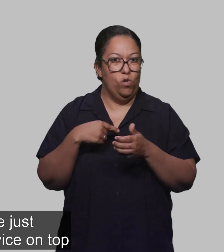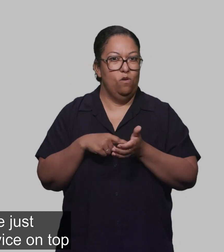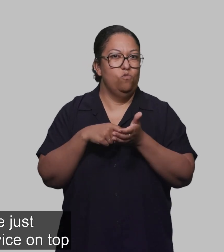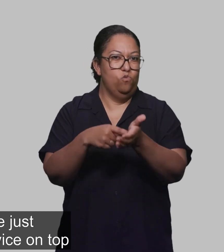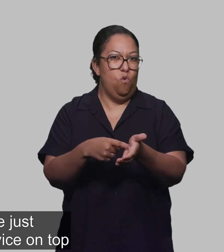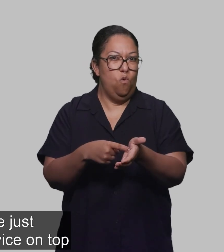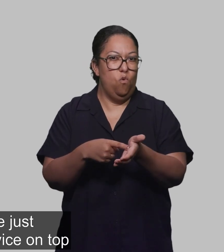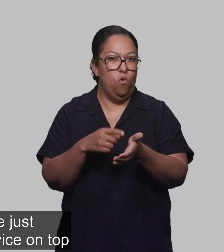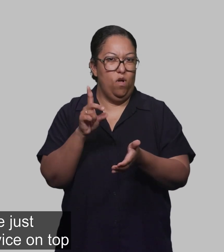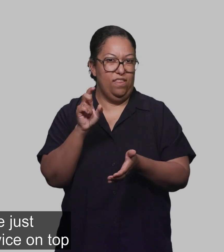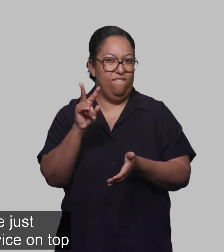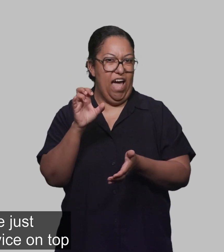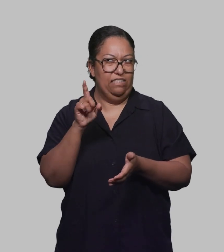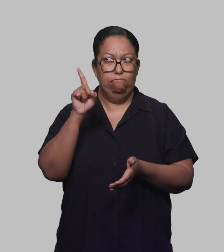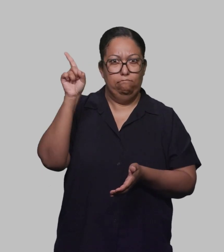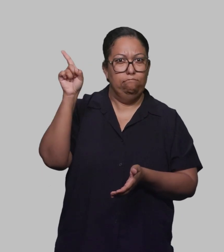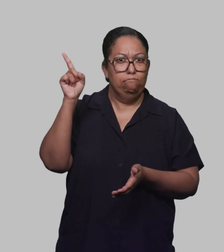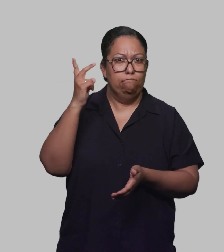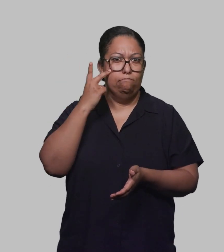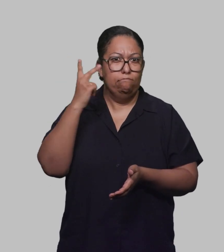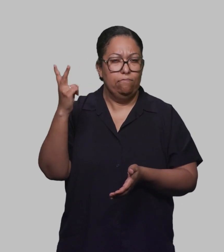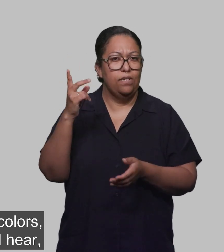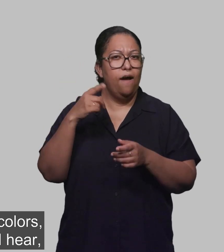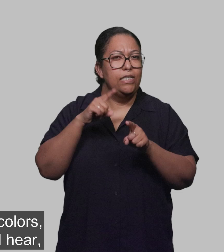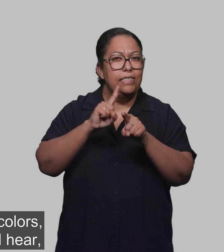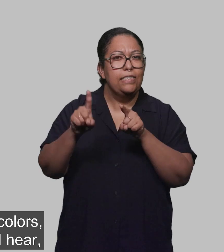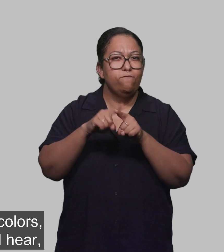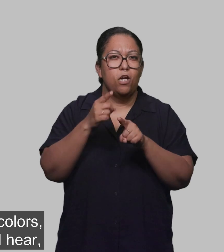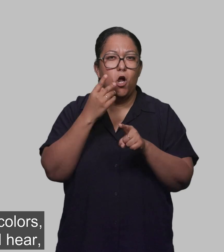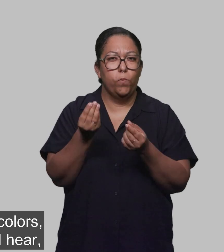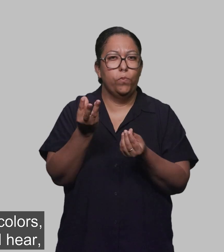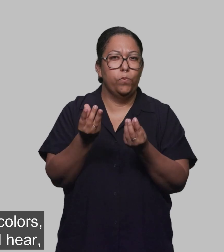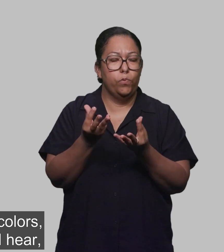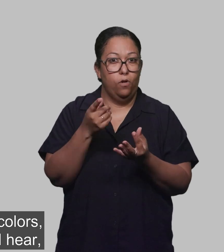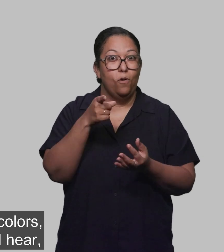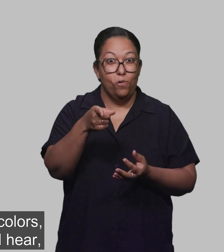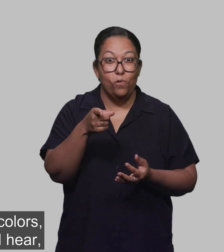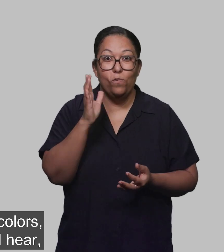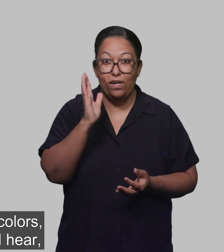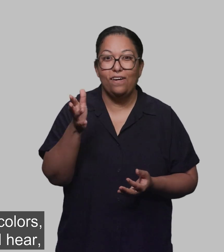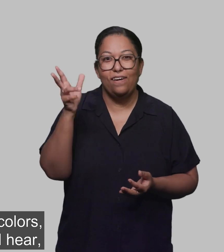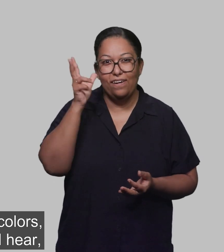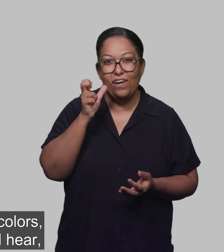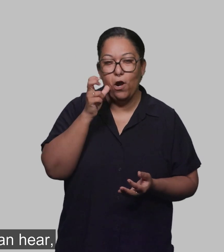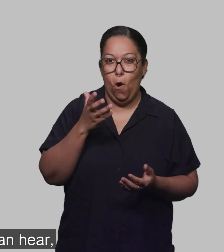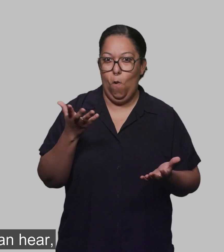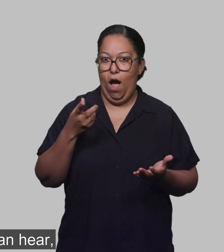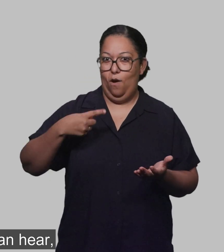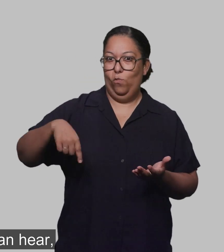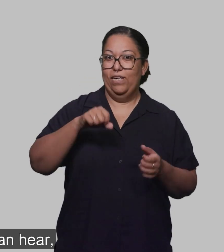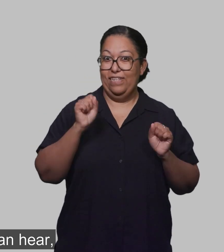are just passing the device on top of different colors, and you will hear,